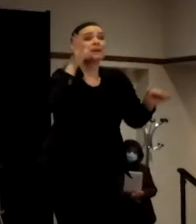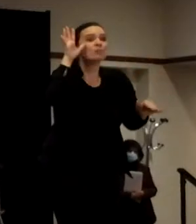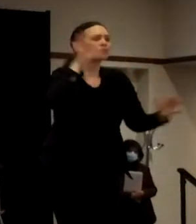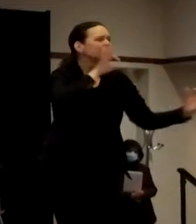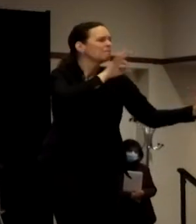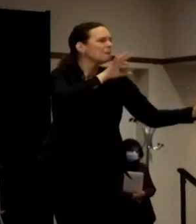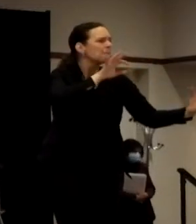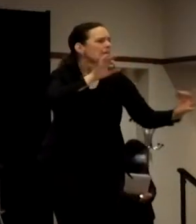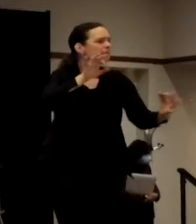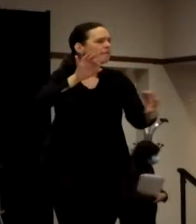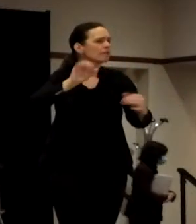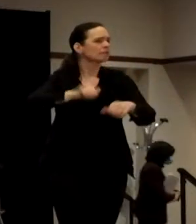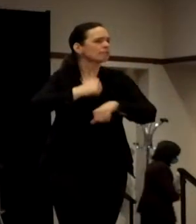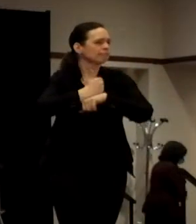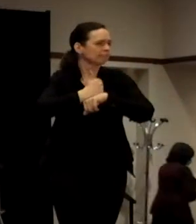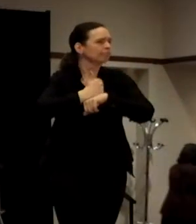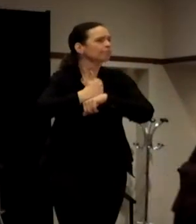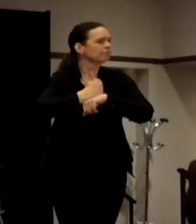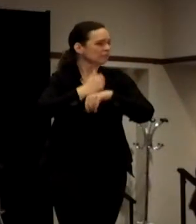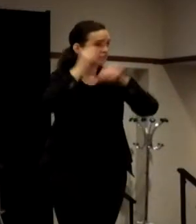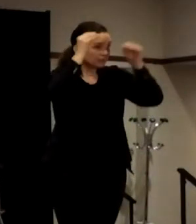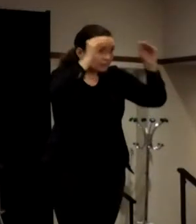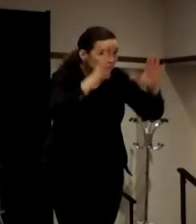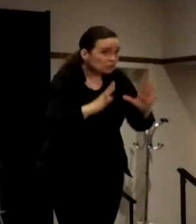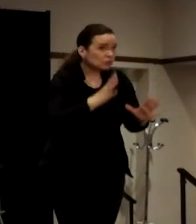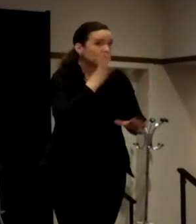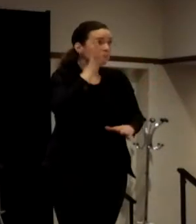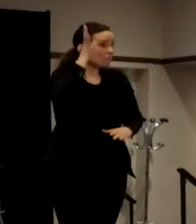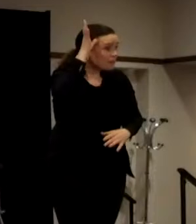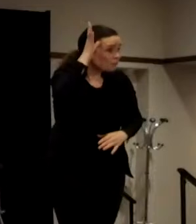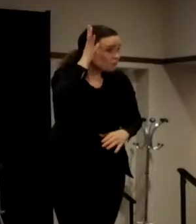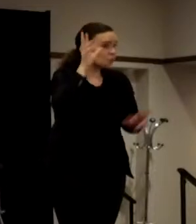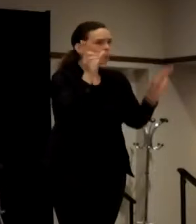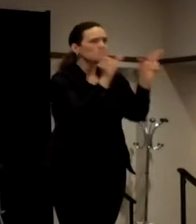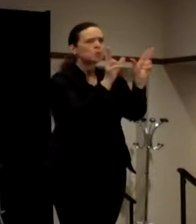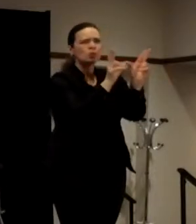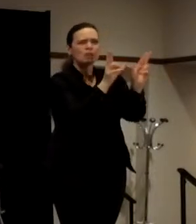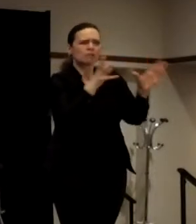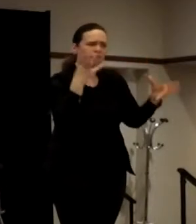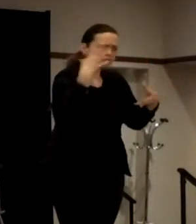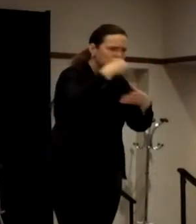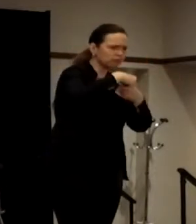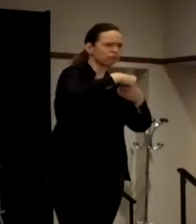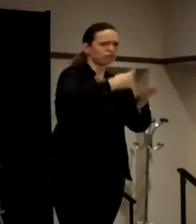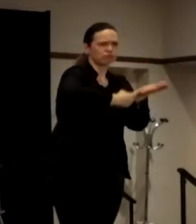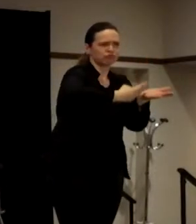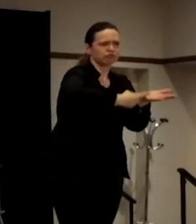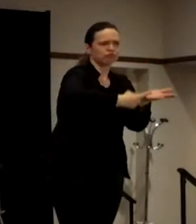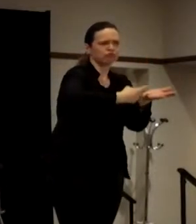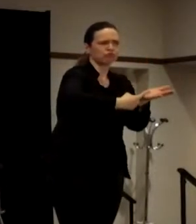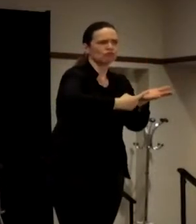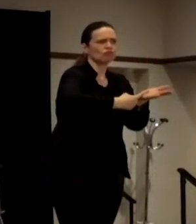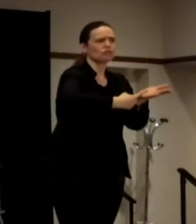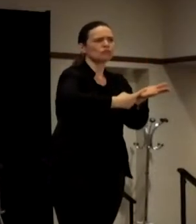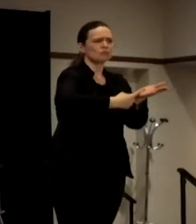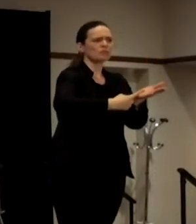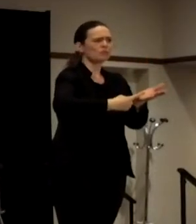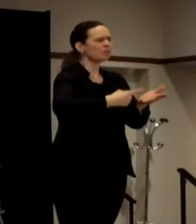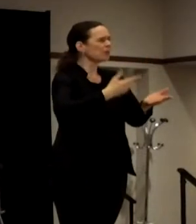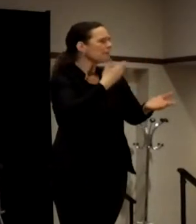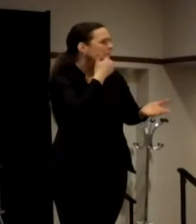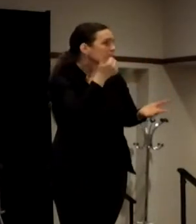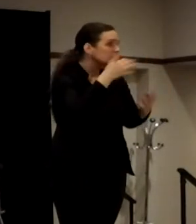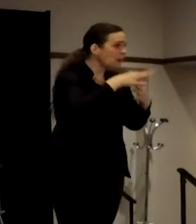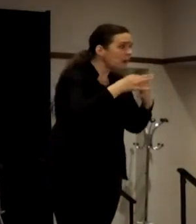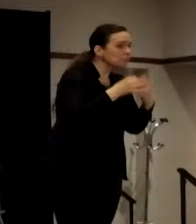stakeholders being the workforce, the parents, and giving the parents options for in-person learning or remote learning. They developed